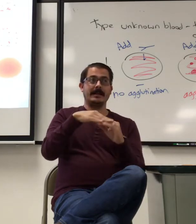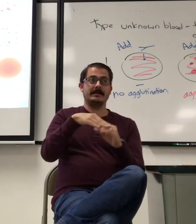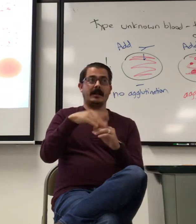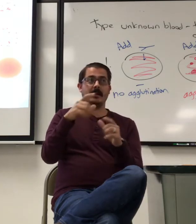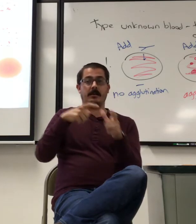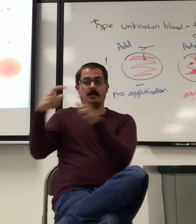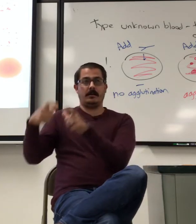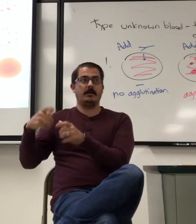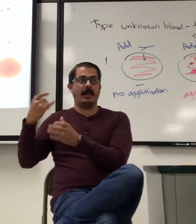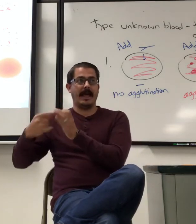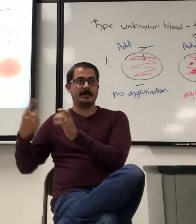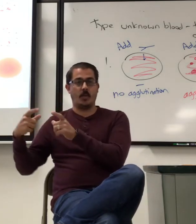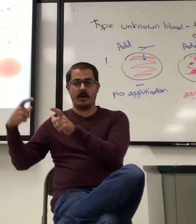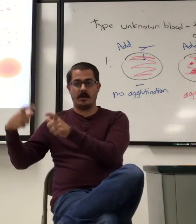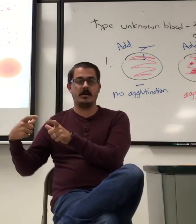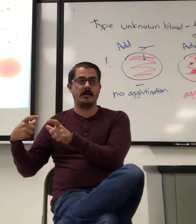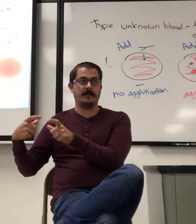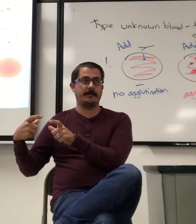one.